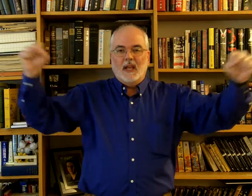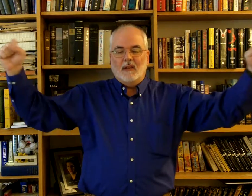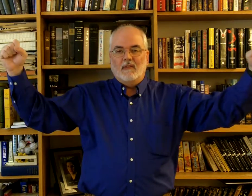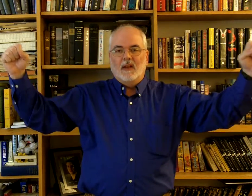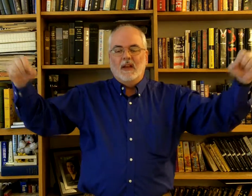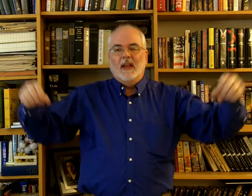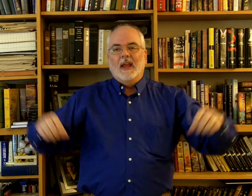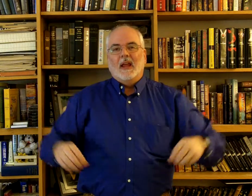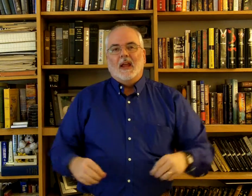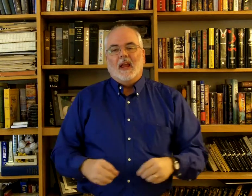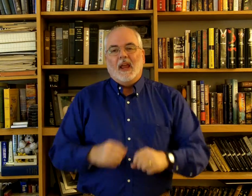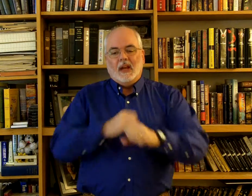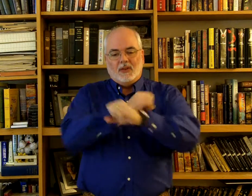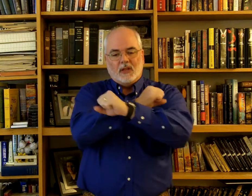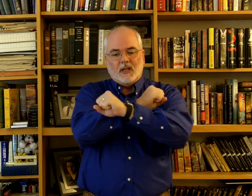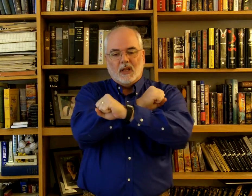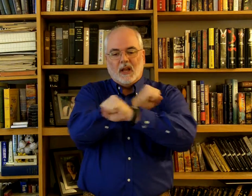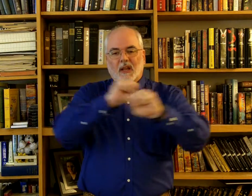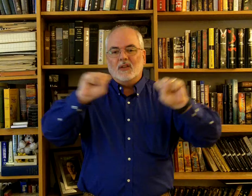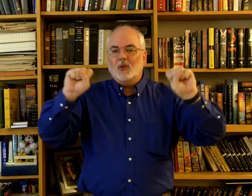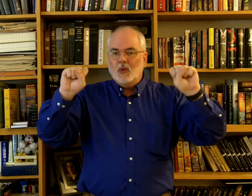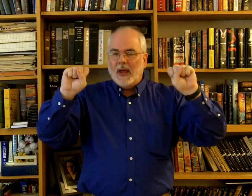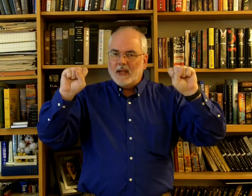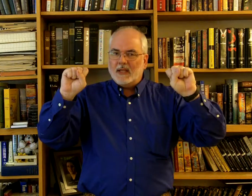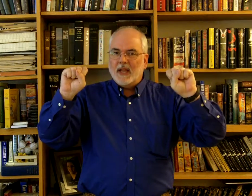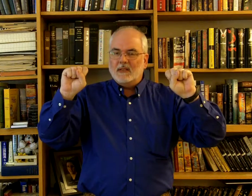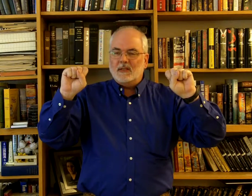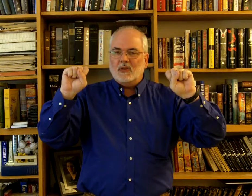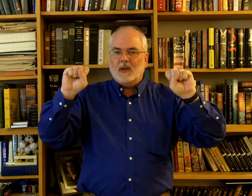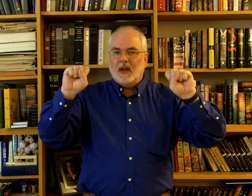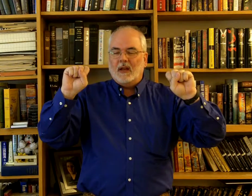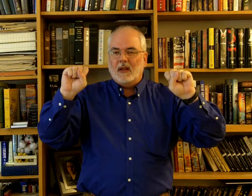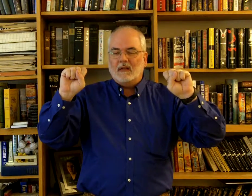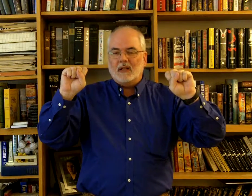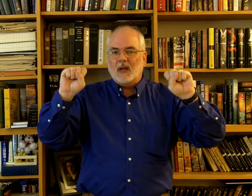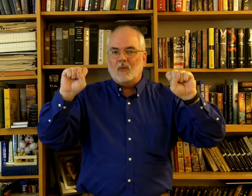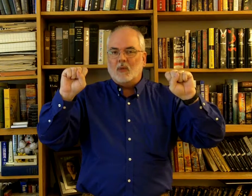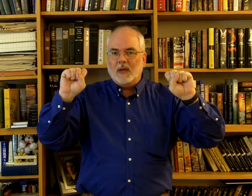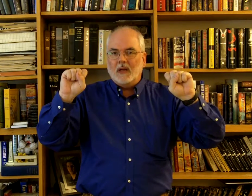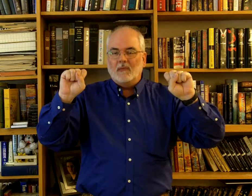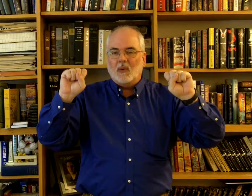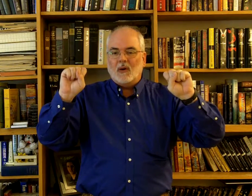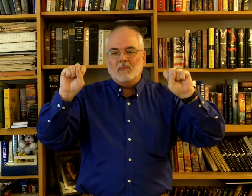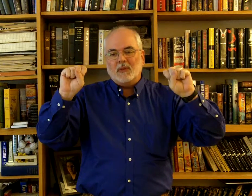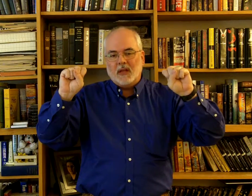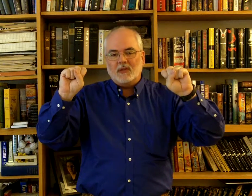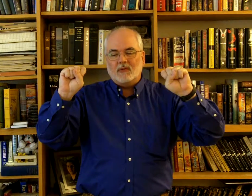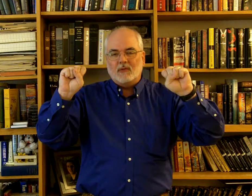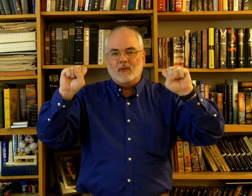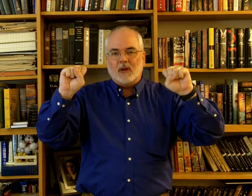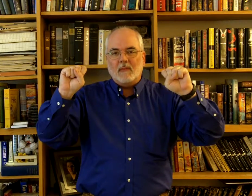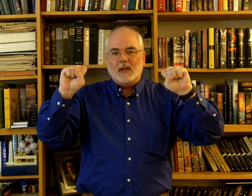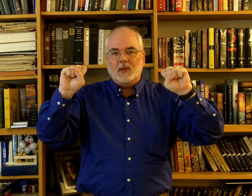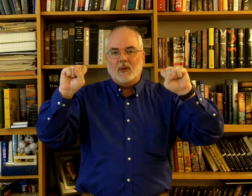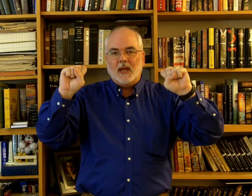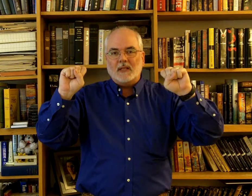Saved. And it's just two S hands, and that's not real important, but that's, try to make two S